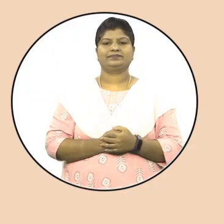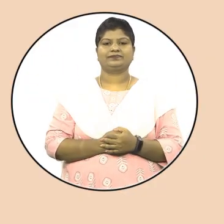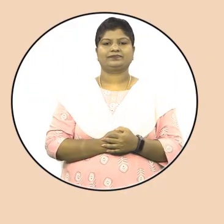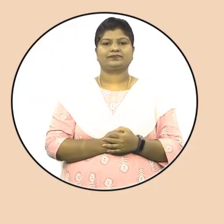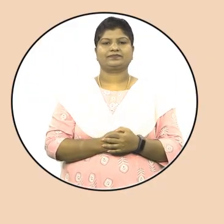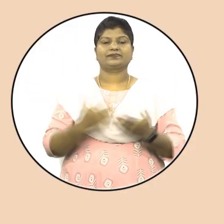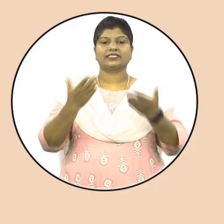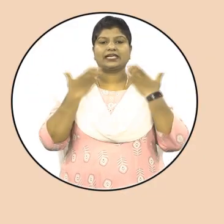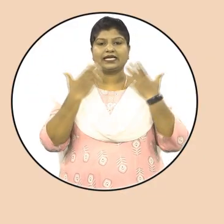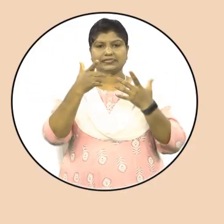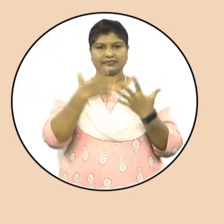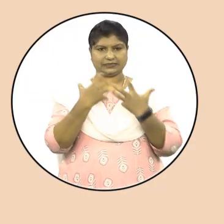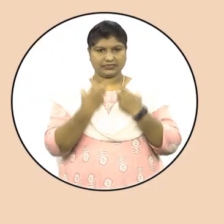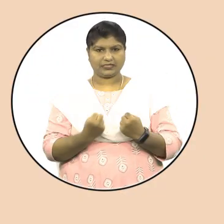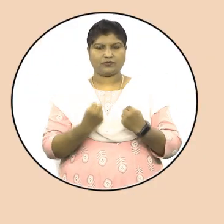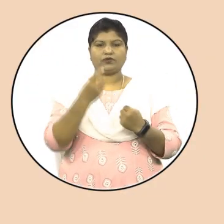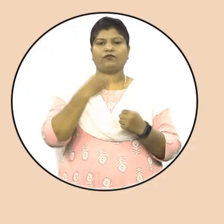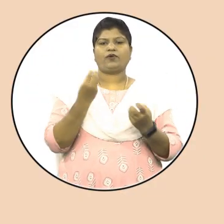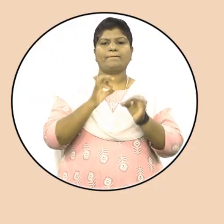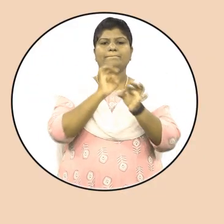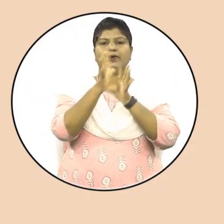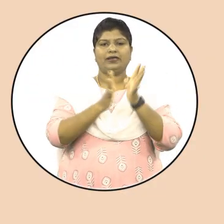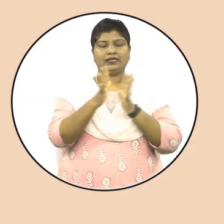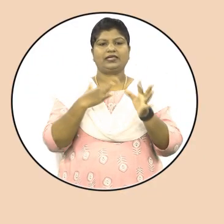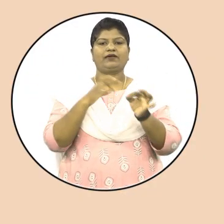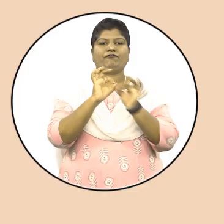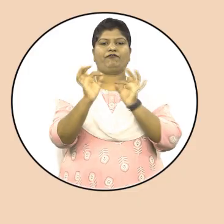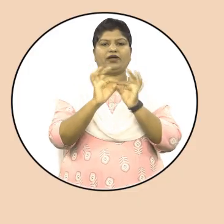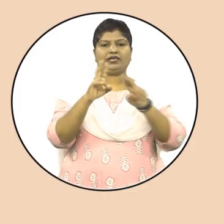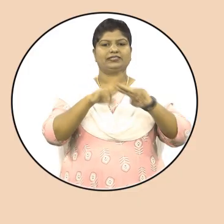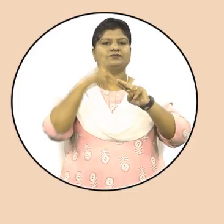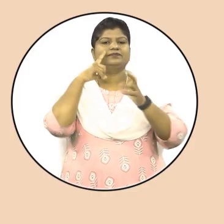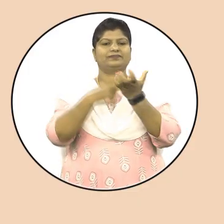Air is required for burning the fire.